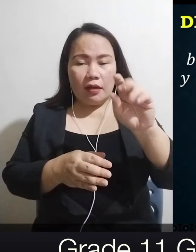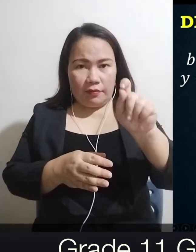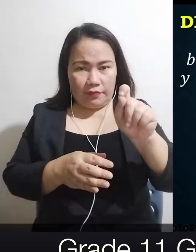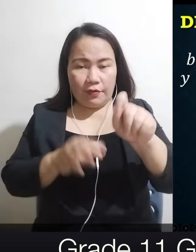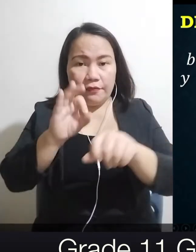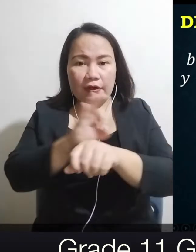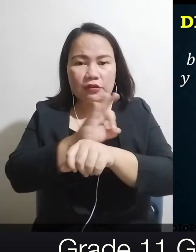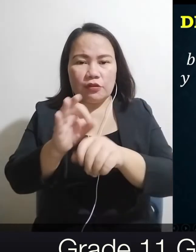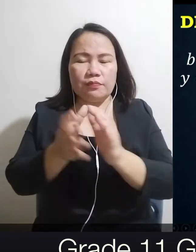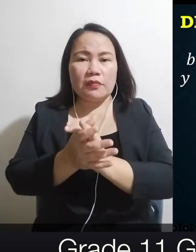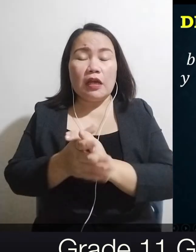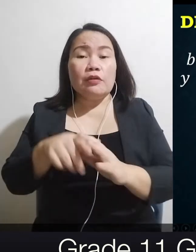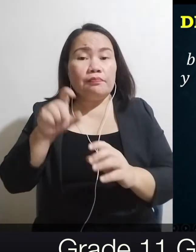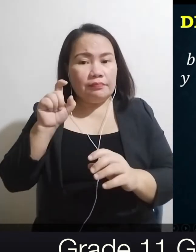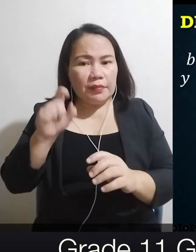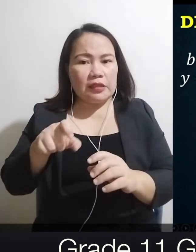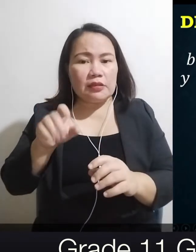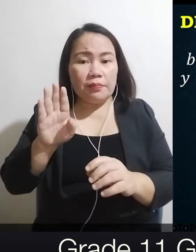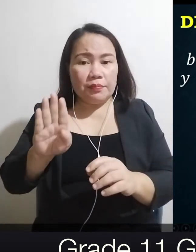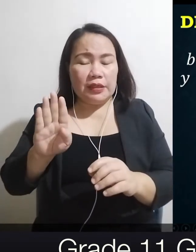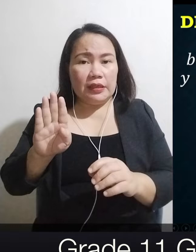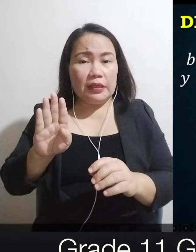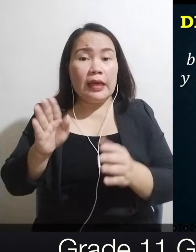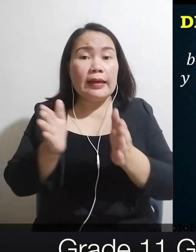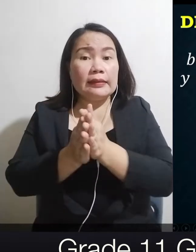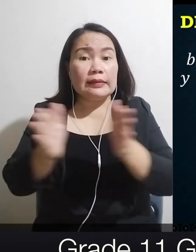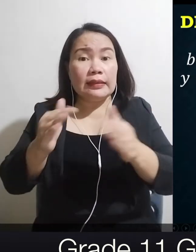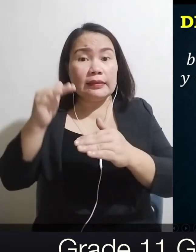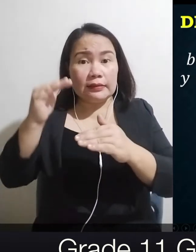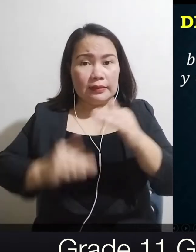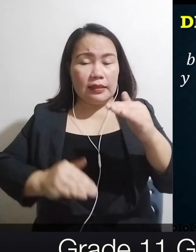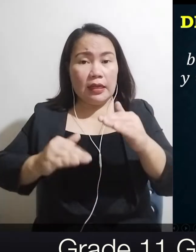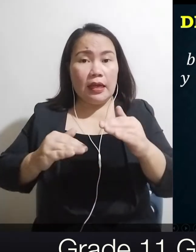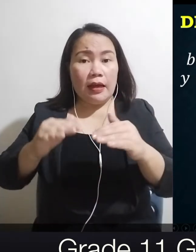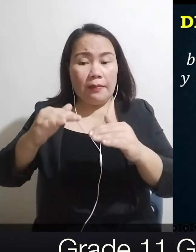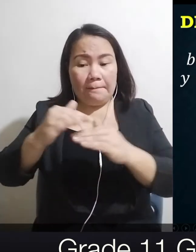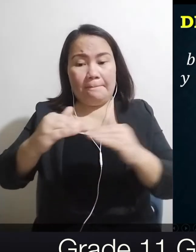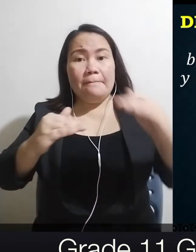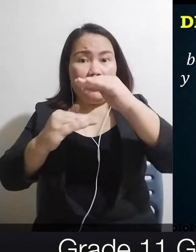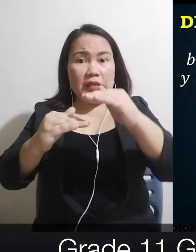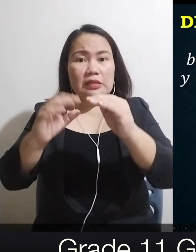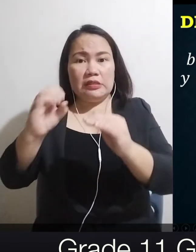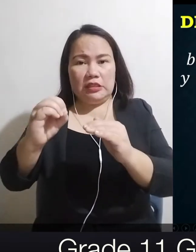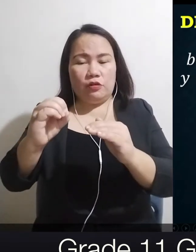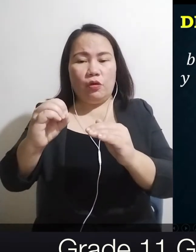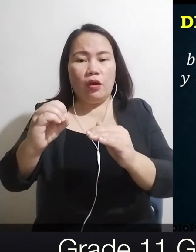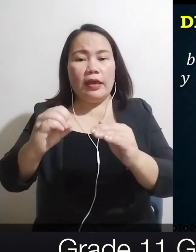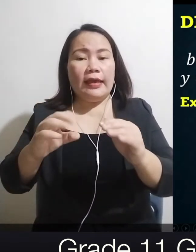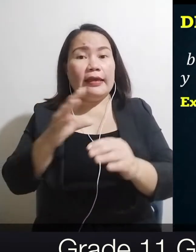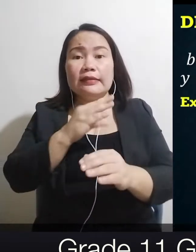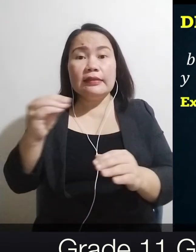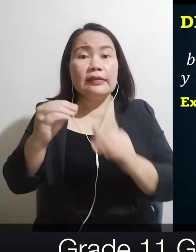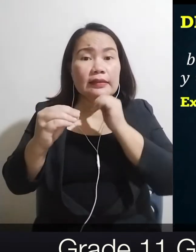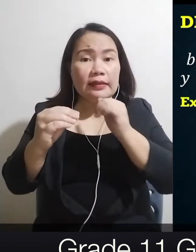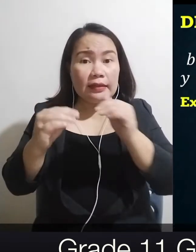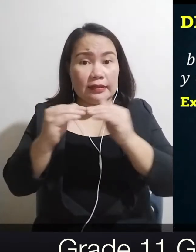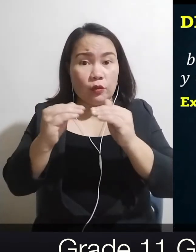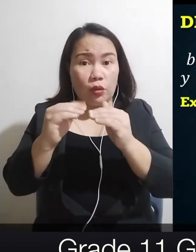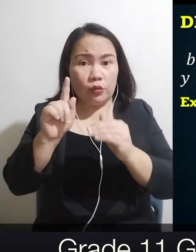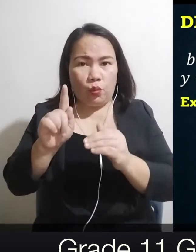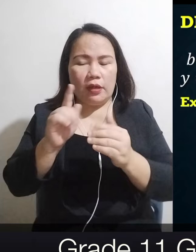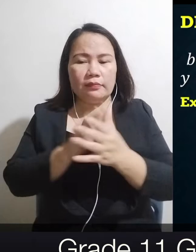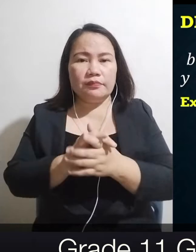yung base natin greater than siya sa 0 at dapat hindi siya equal sa 1.